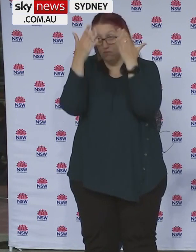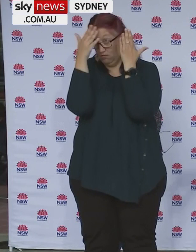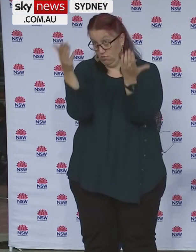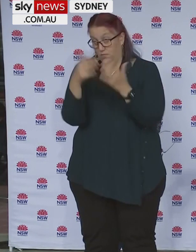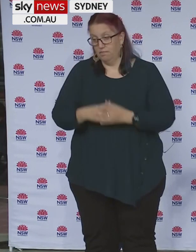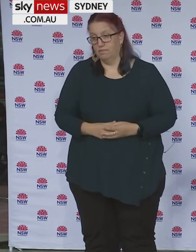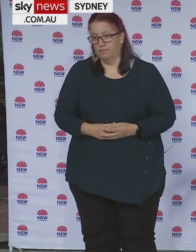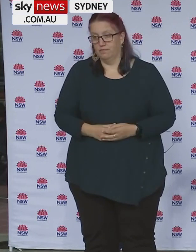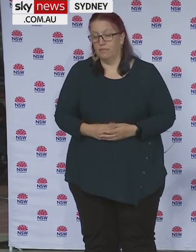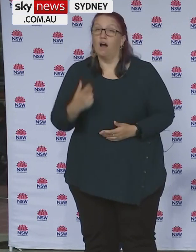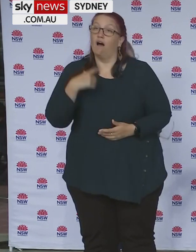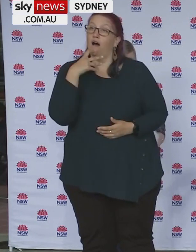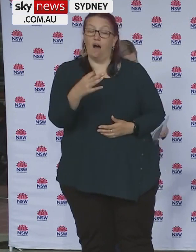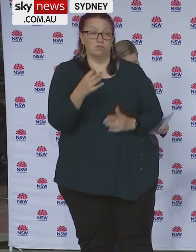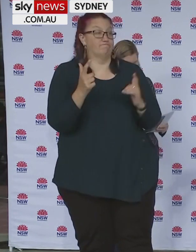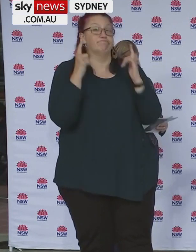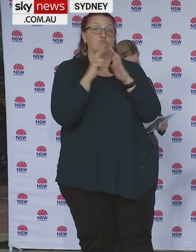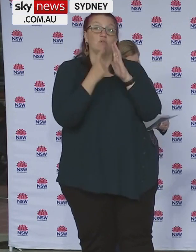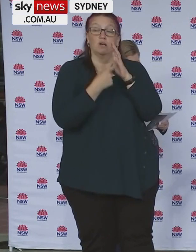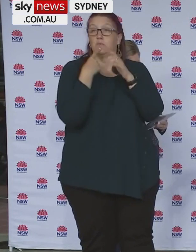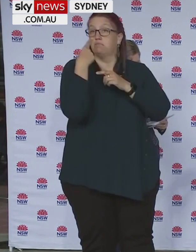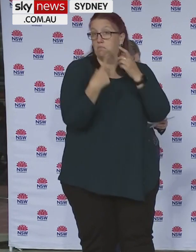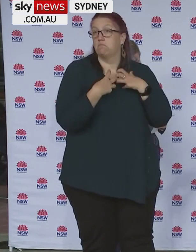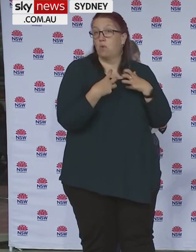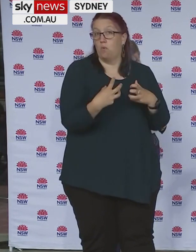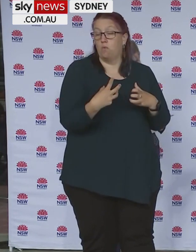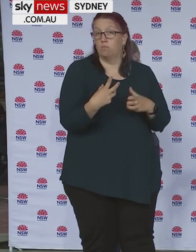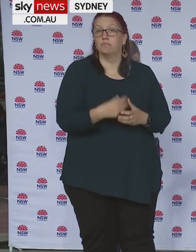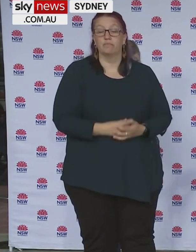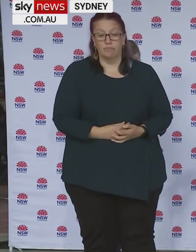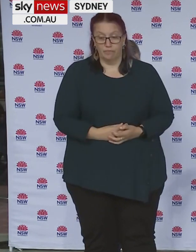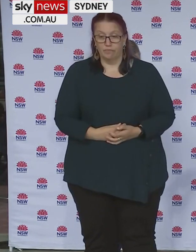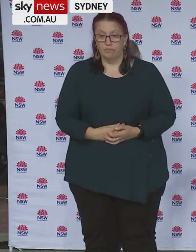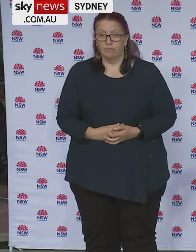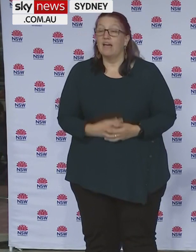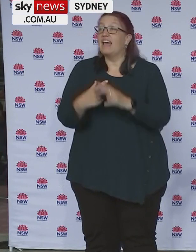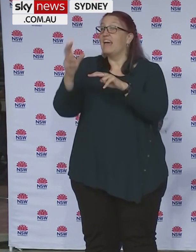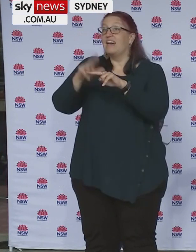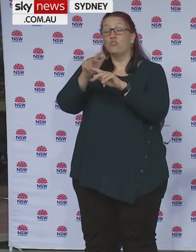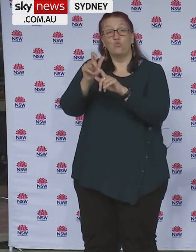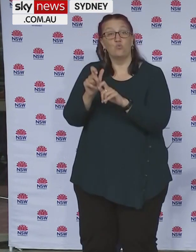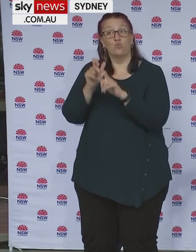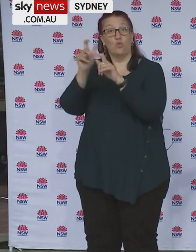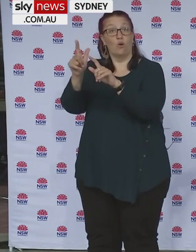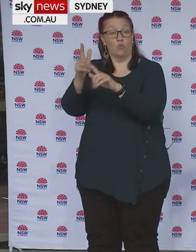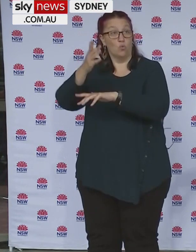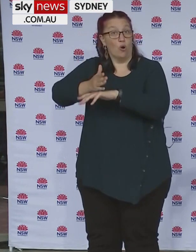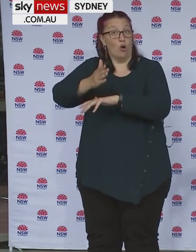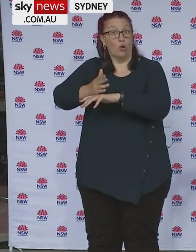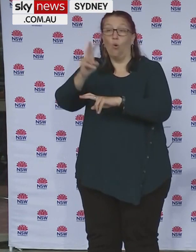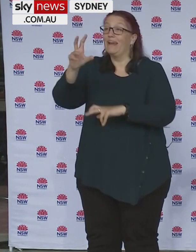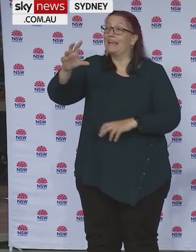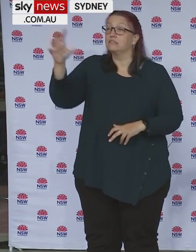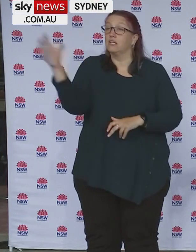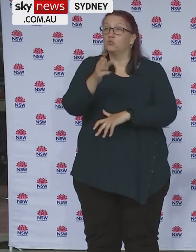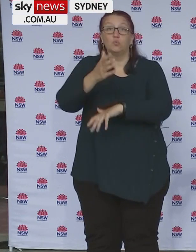out doing essential things like essential work, or more frequently, if you're going out just to do your shopping of essential service